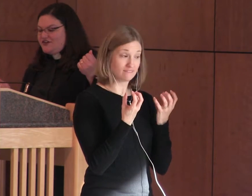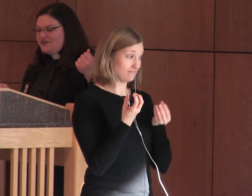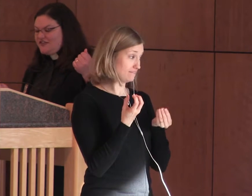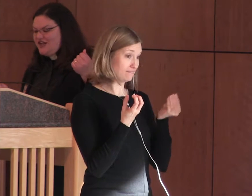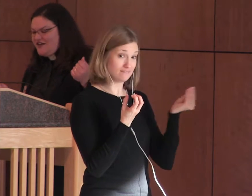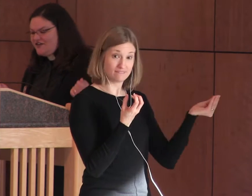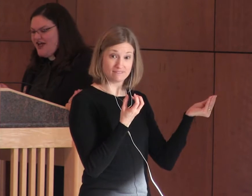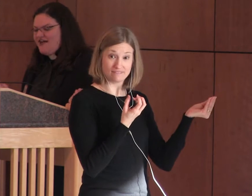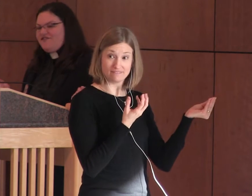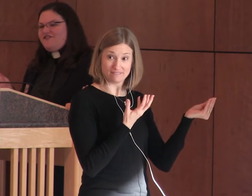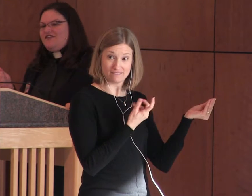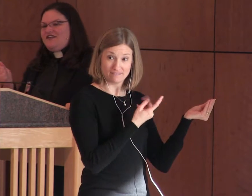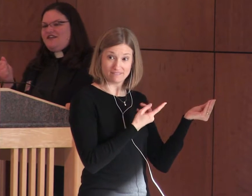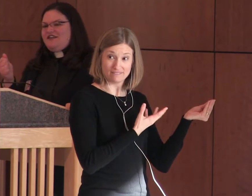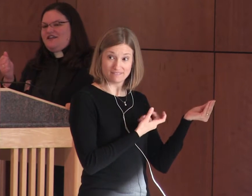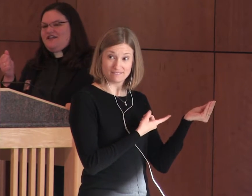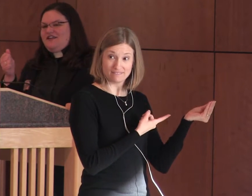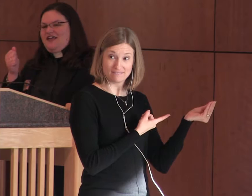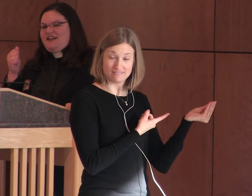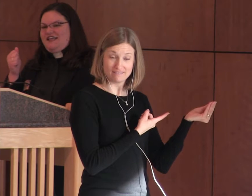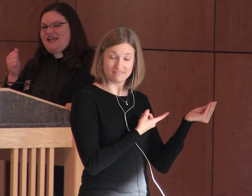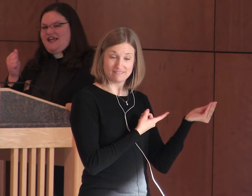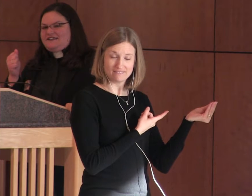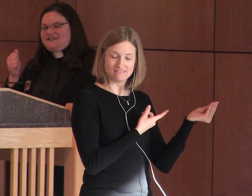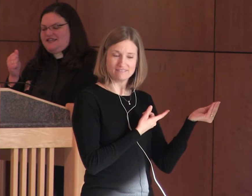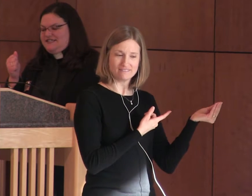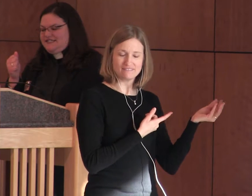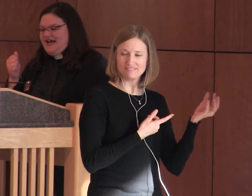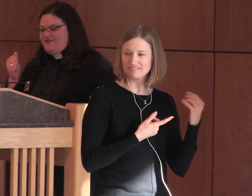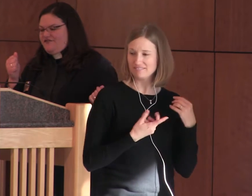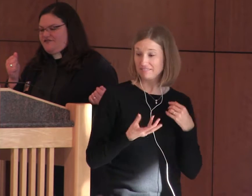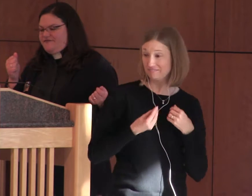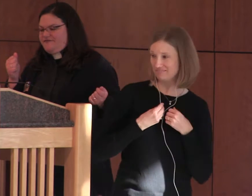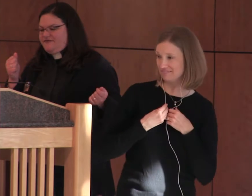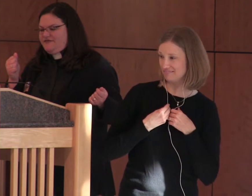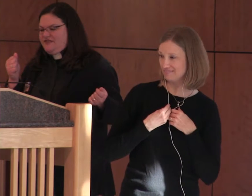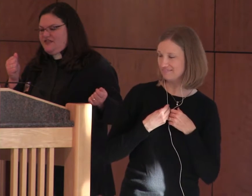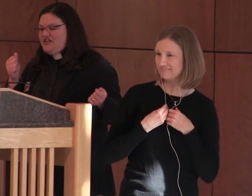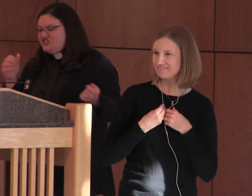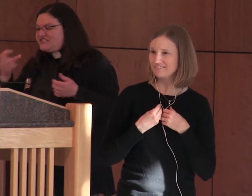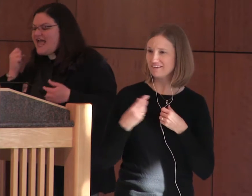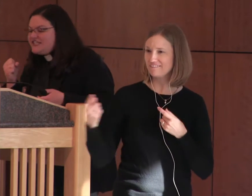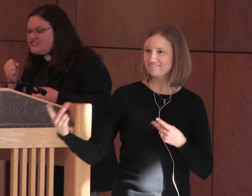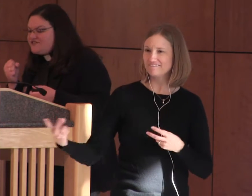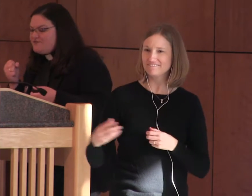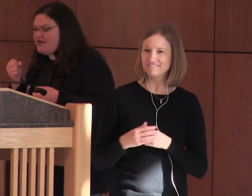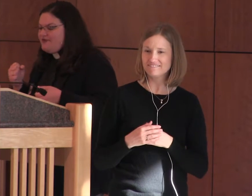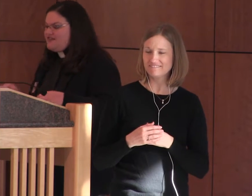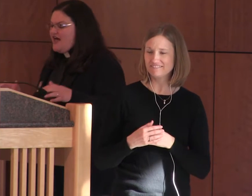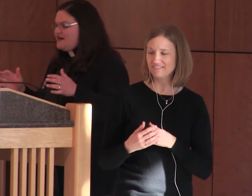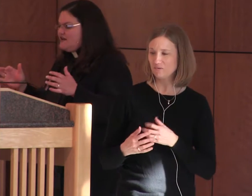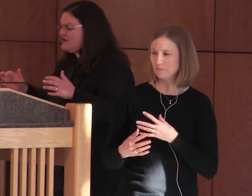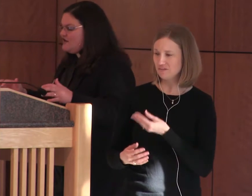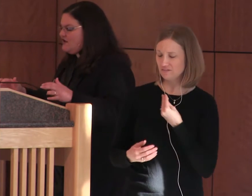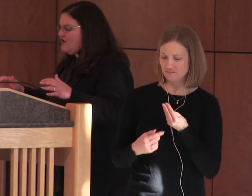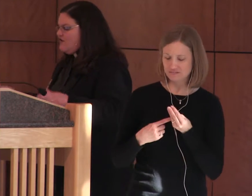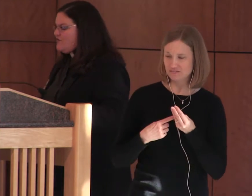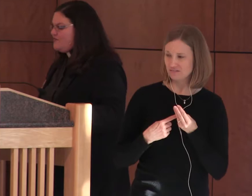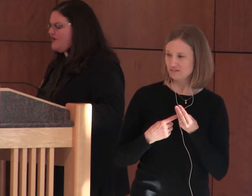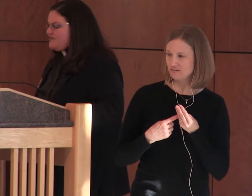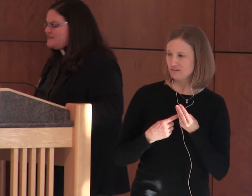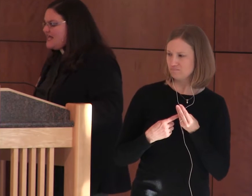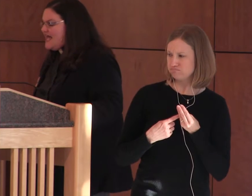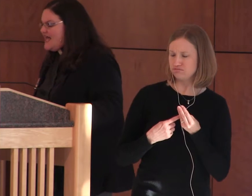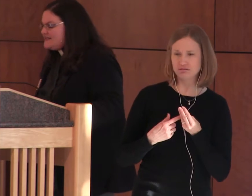offered her the other half, and he ate his half. She snatched it from him and thought,